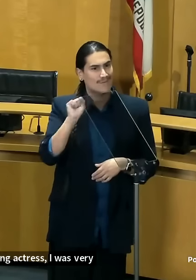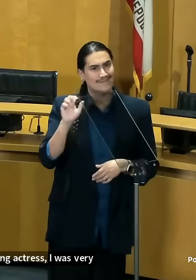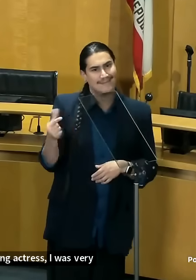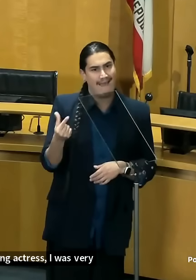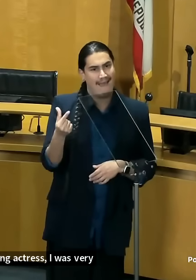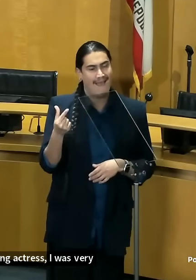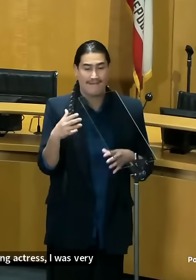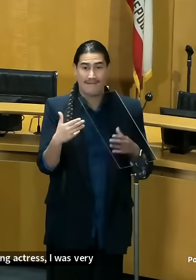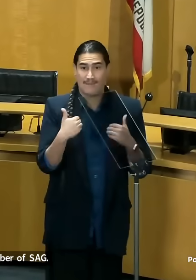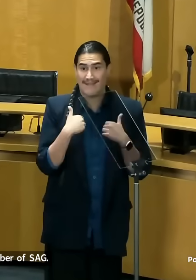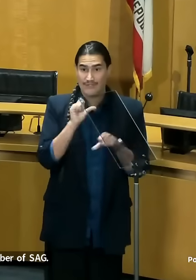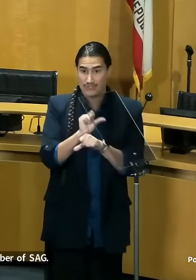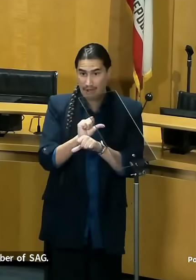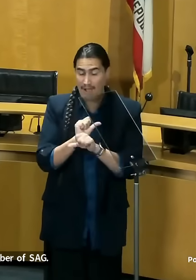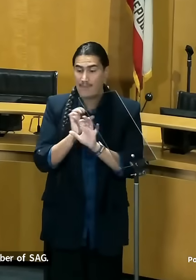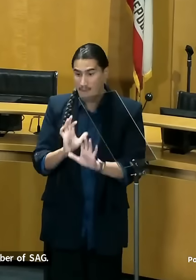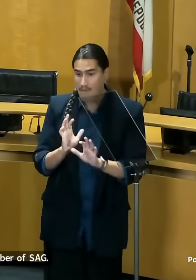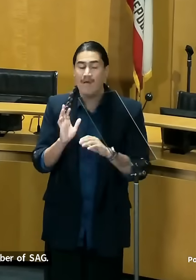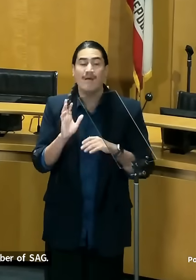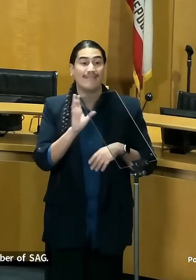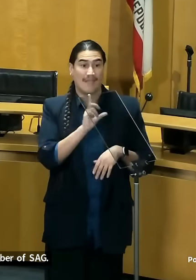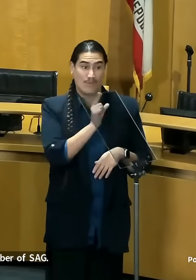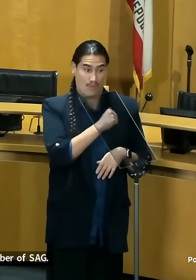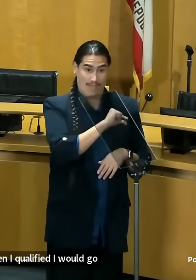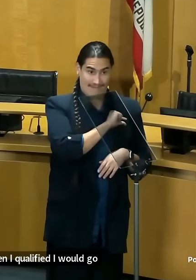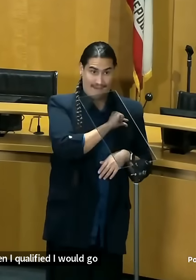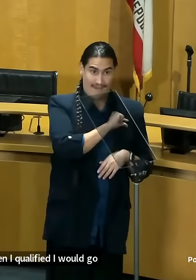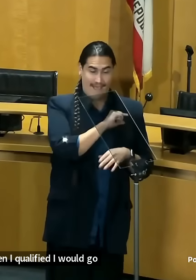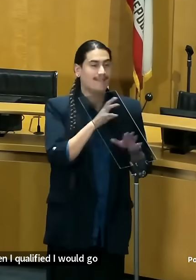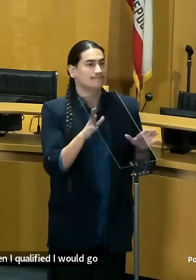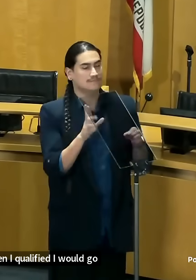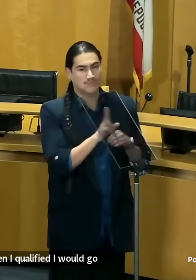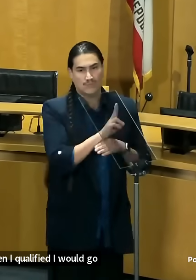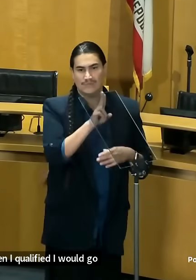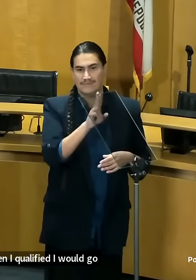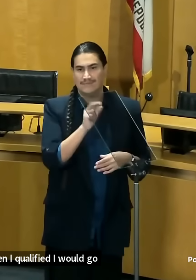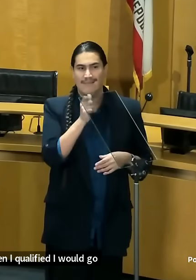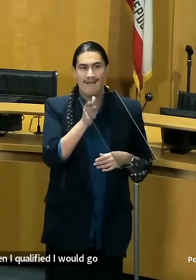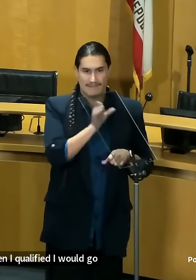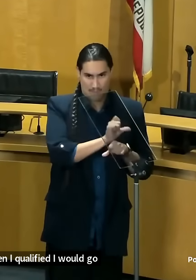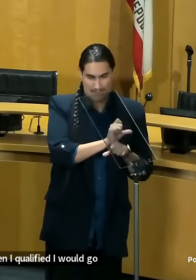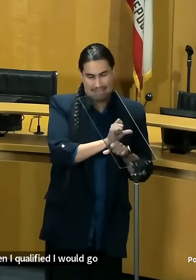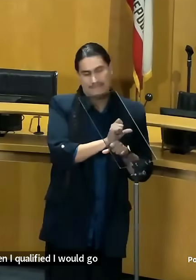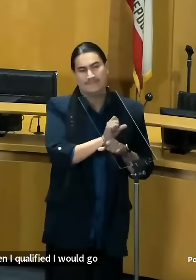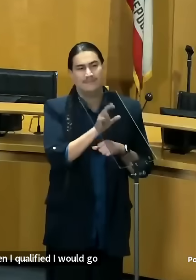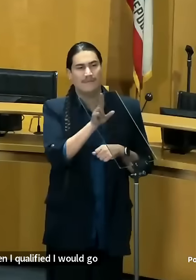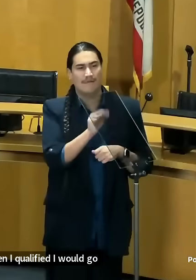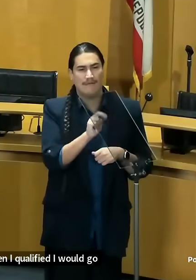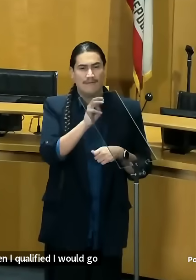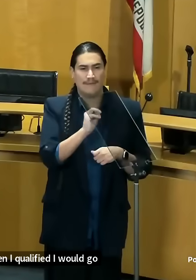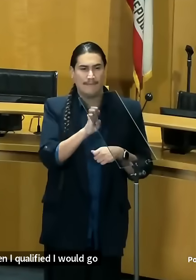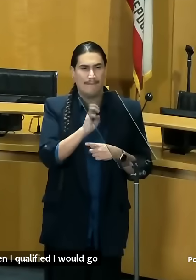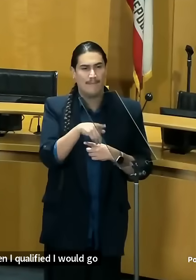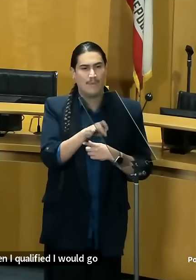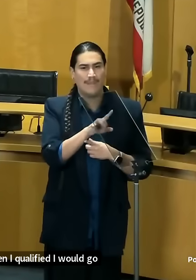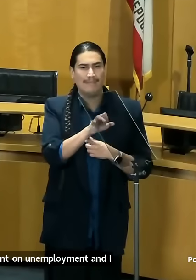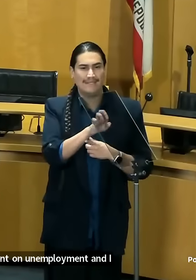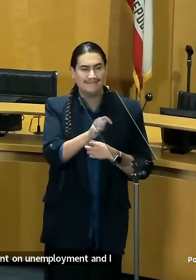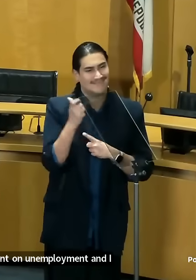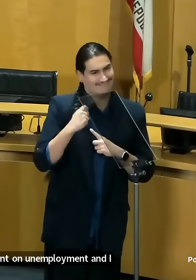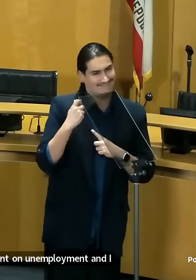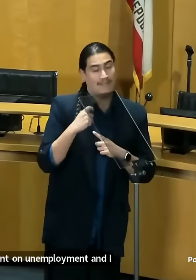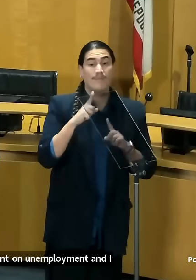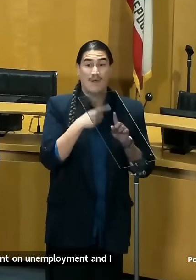job, and then when I qualified, I would go on unemployment. But when I went on unemployment and I had to fill